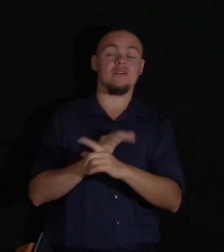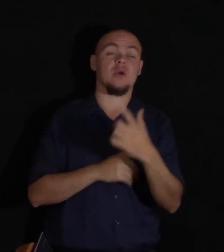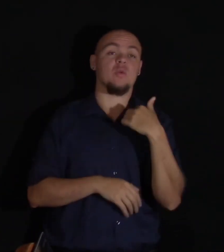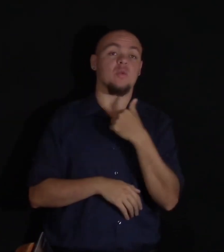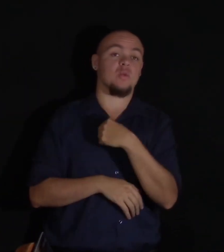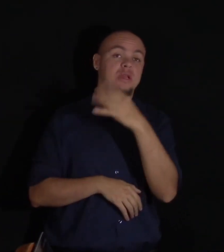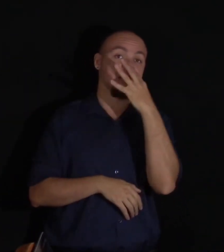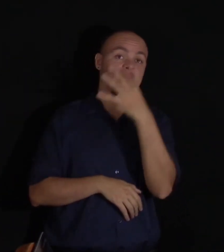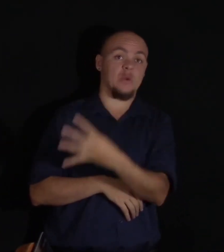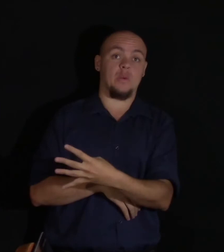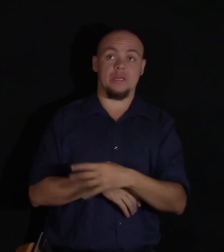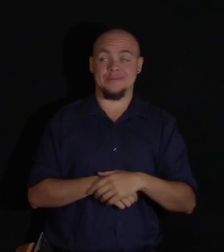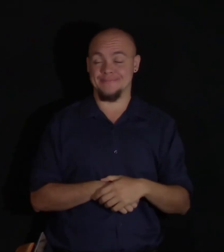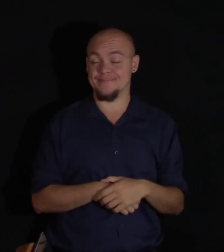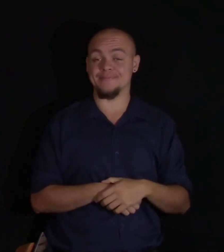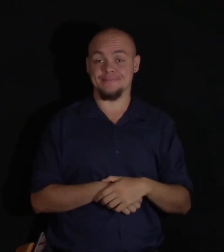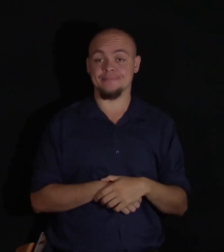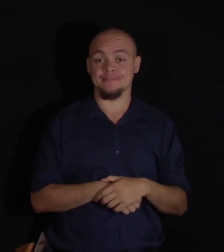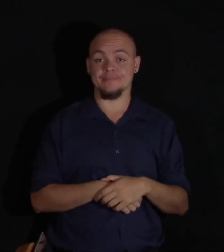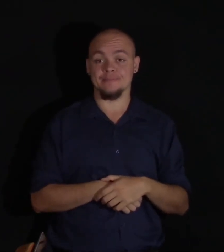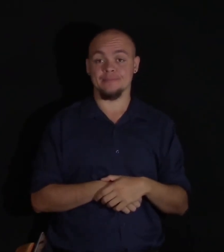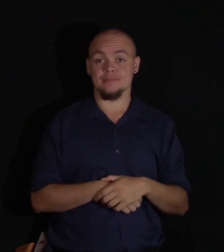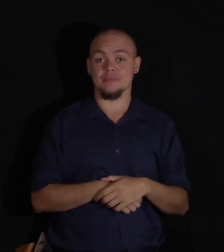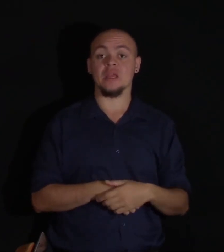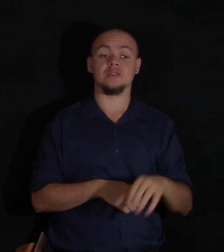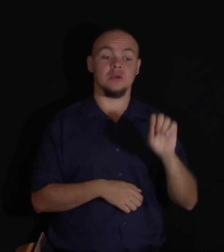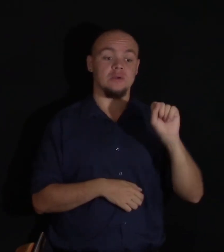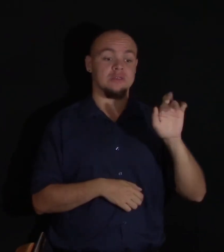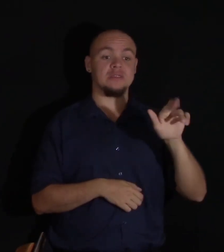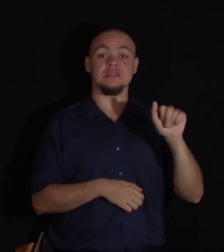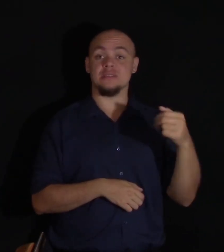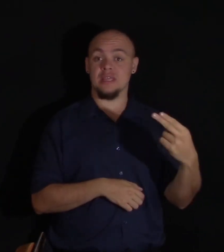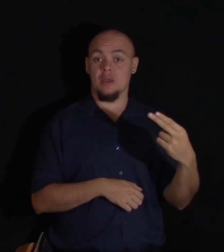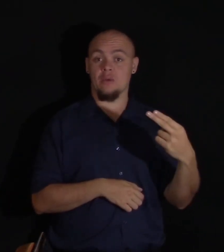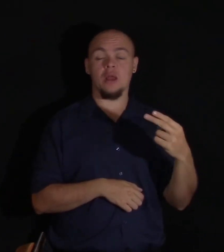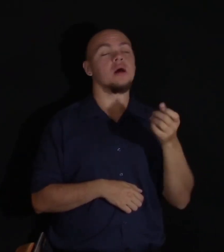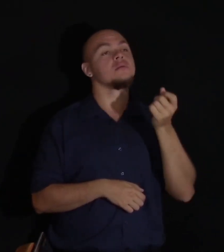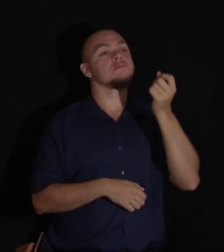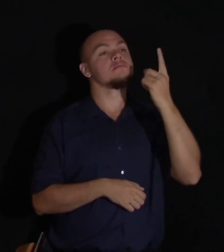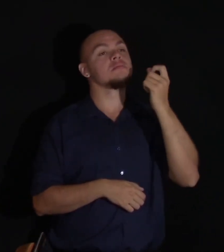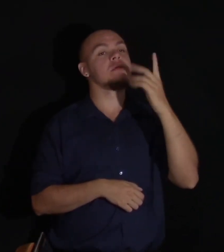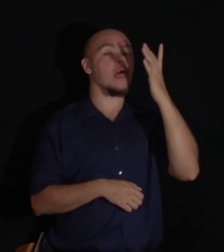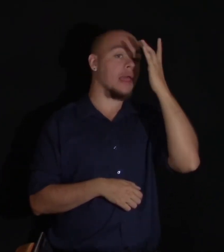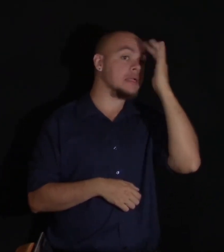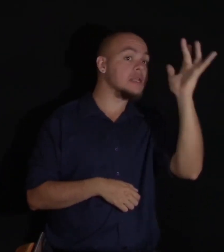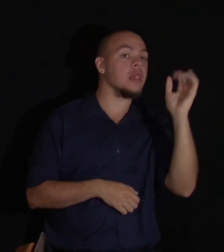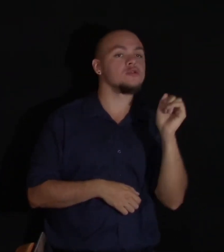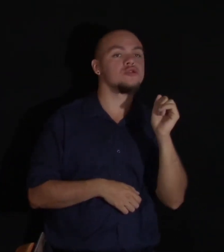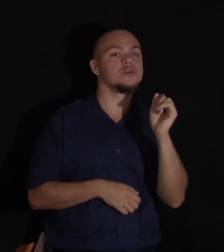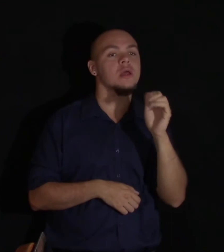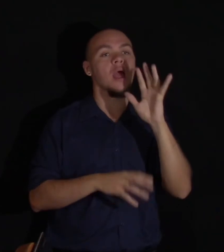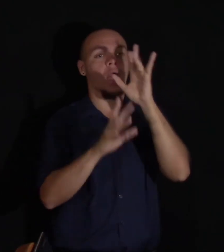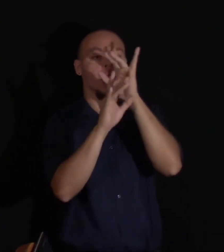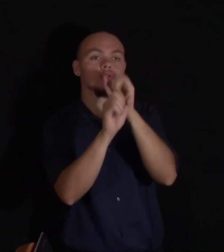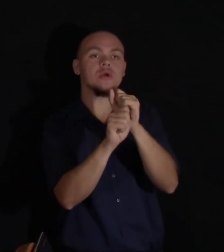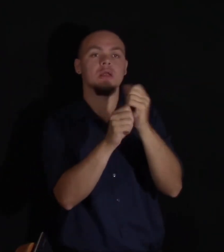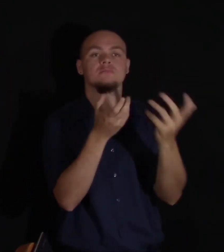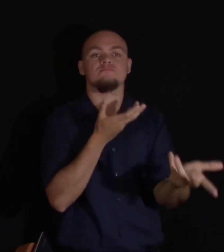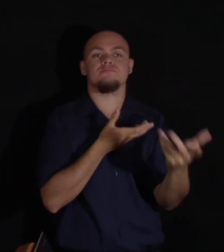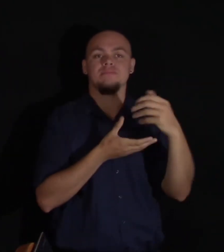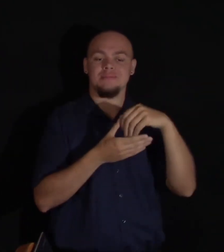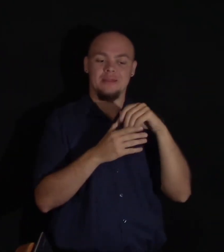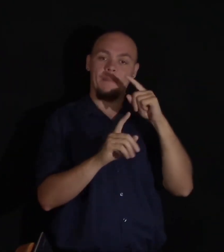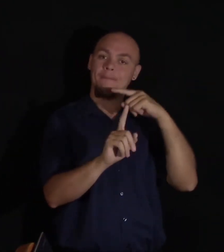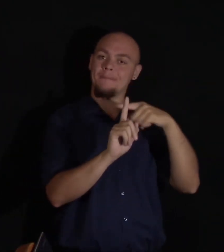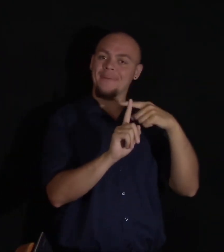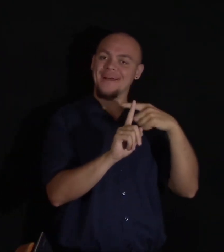our beliefs. So Sarah takes only those puzzle pieces of intelligence and attractiveness into her positive